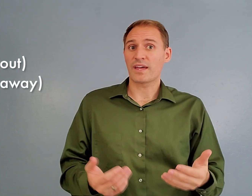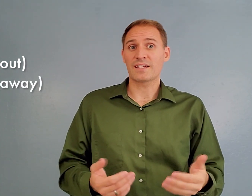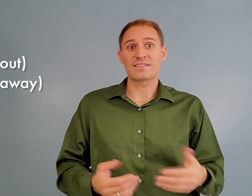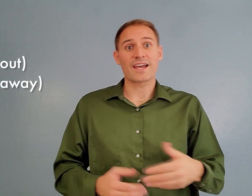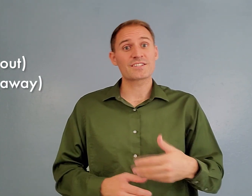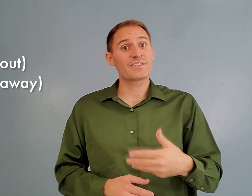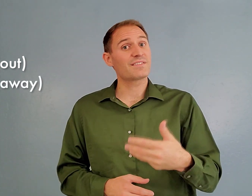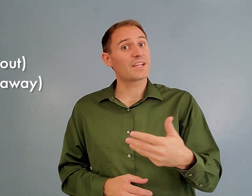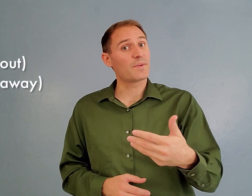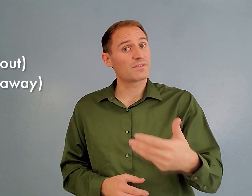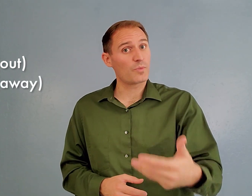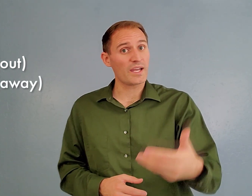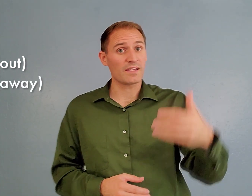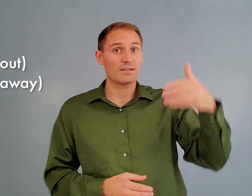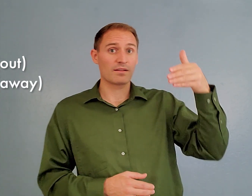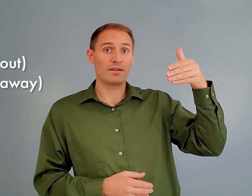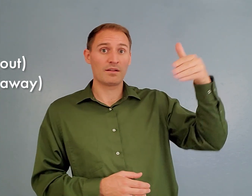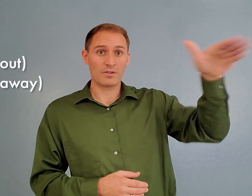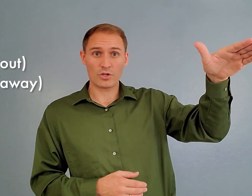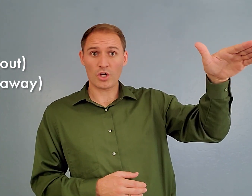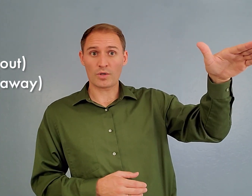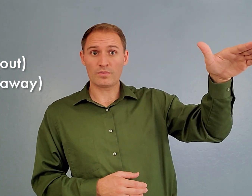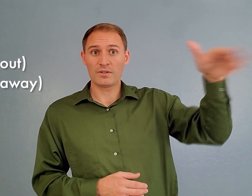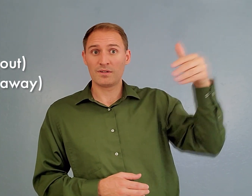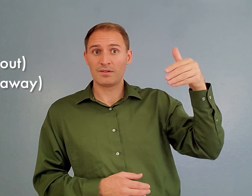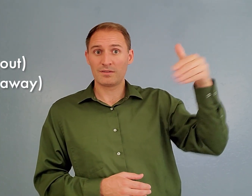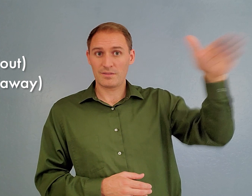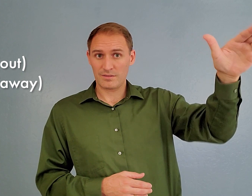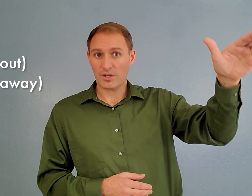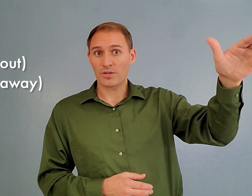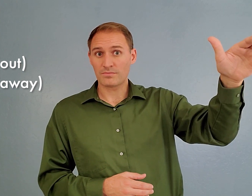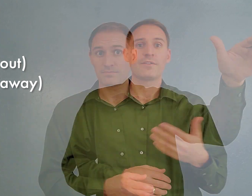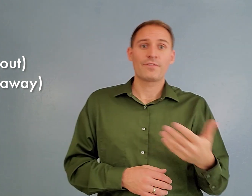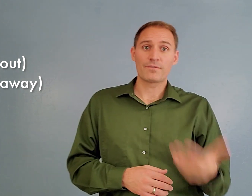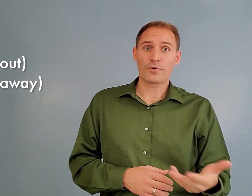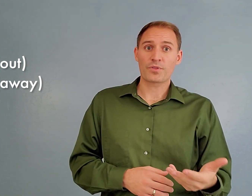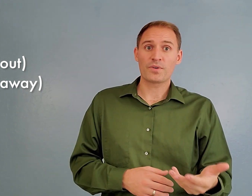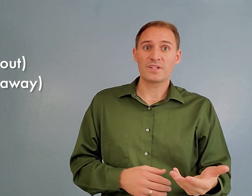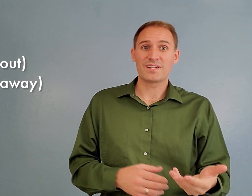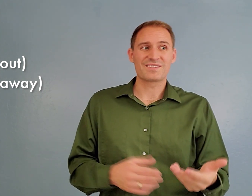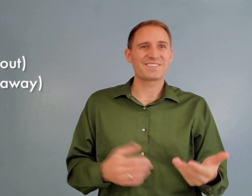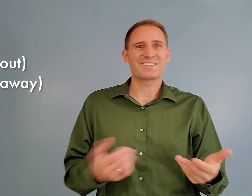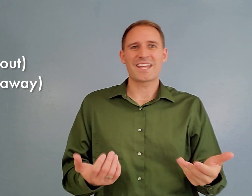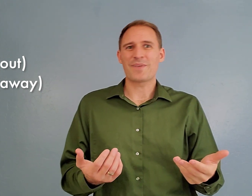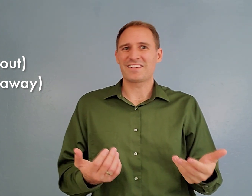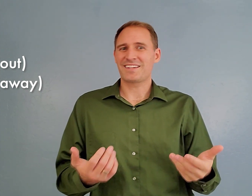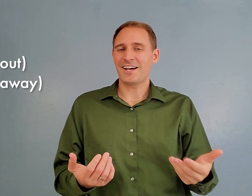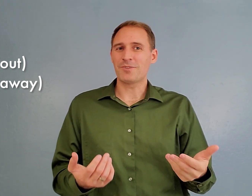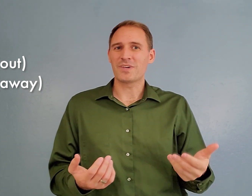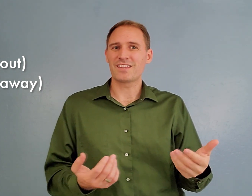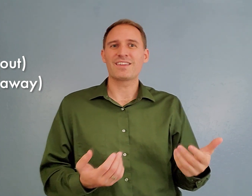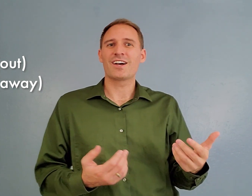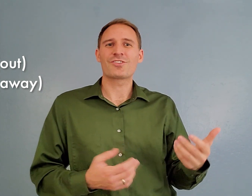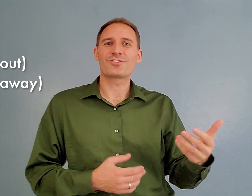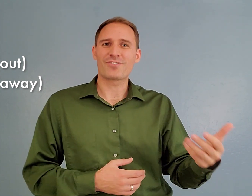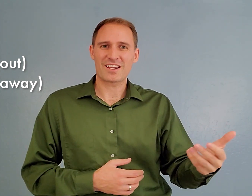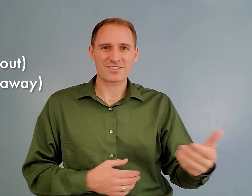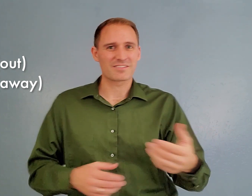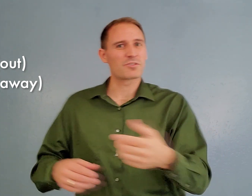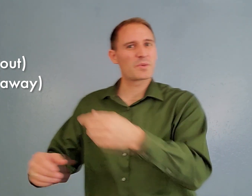is actually the same as away. Go. The fourth one is the same as come, but in the other direction. So remember